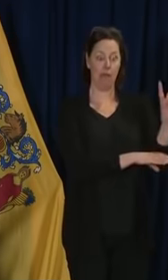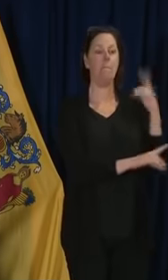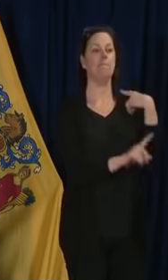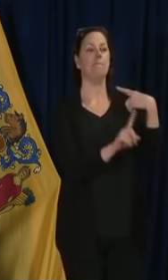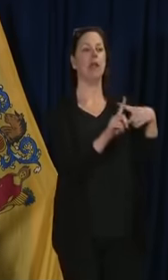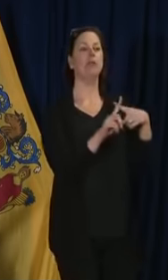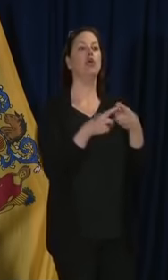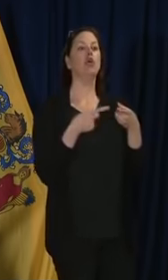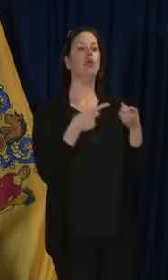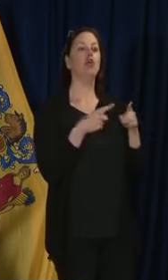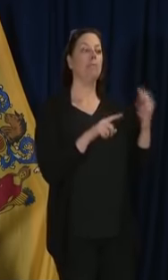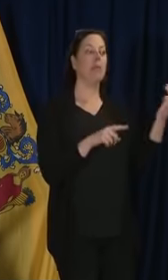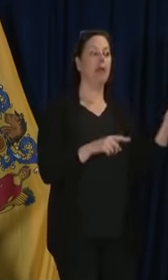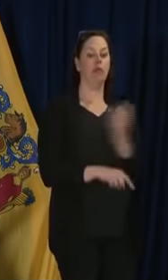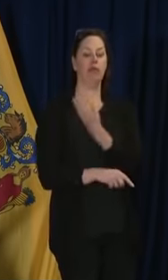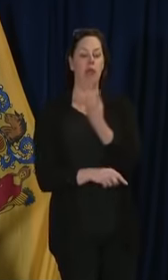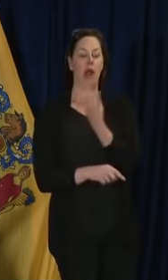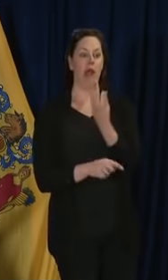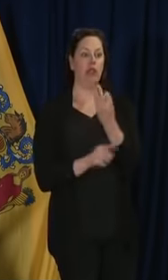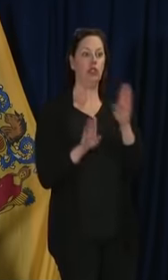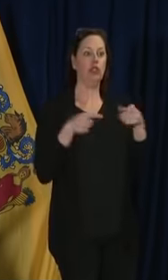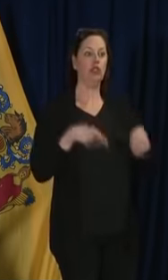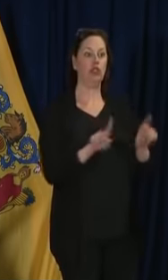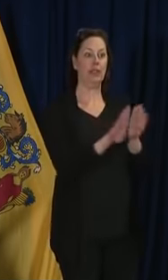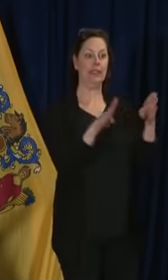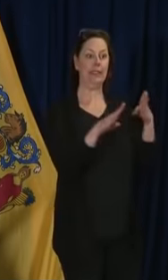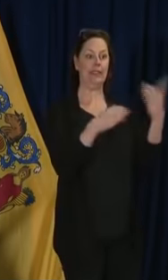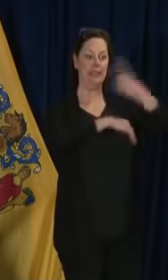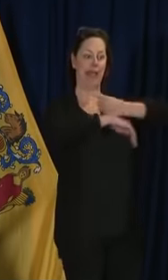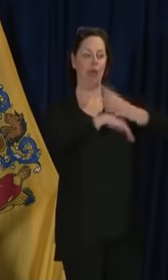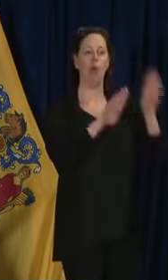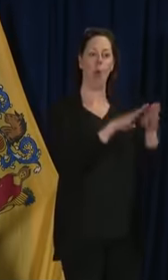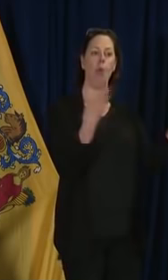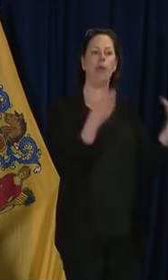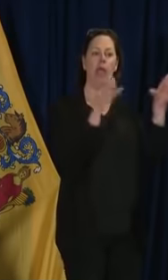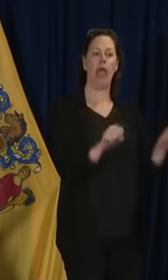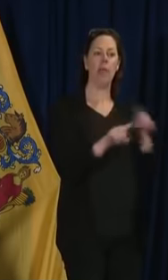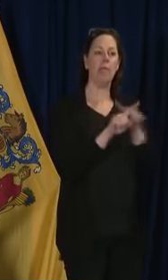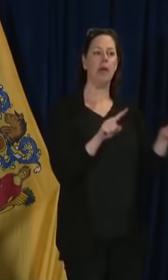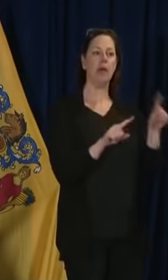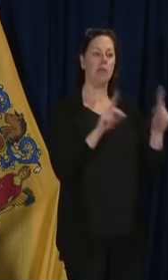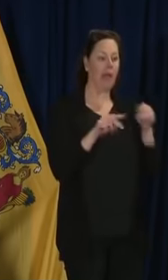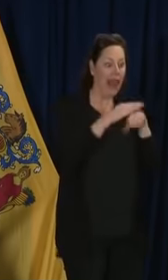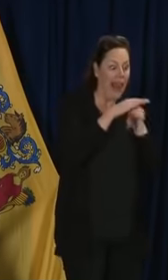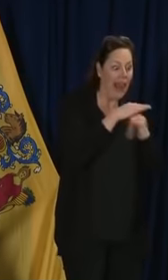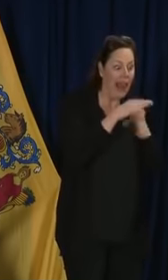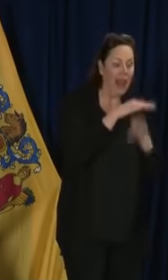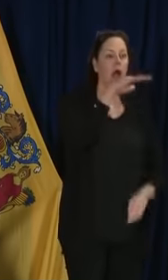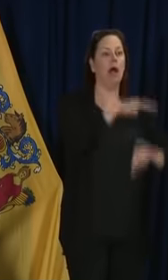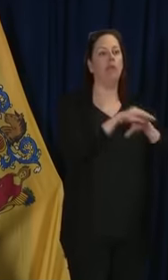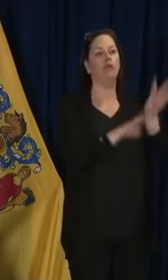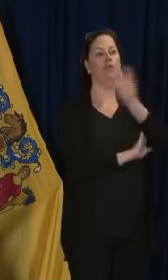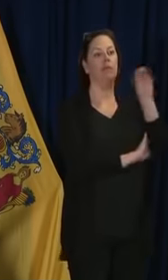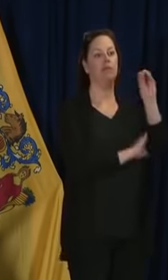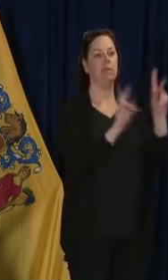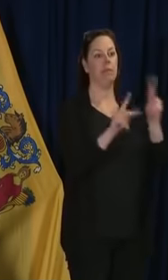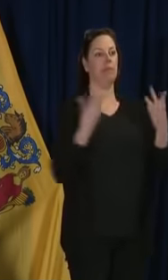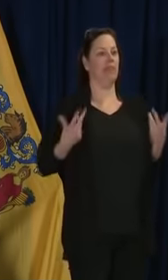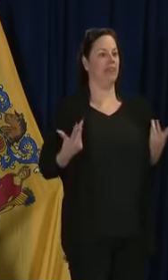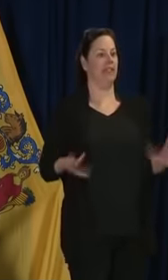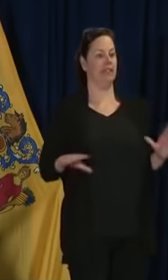during daytime hours, those businesses may remain open if they limit their occupancy to no more than